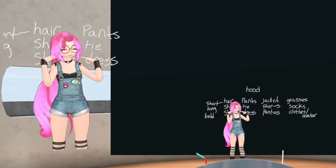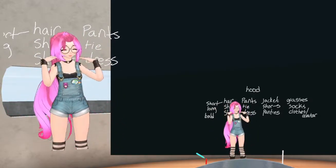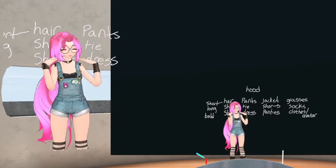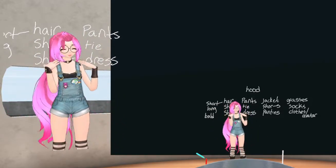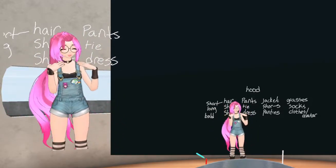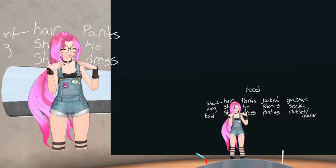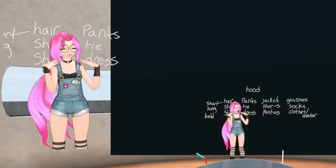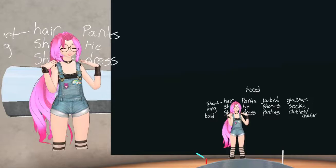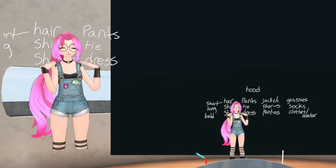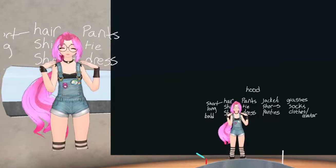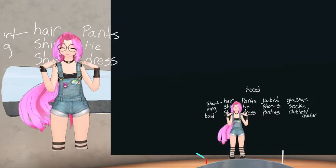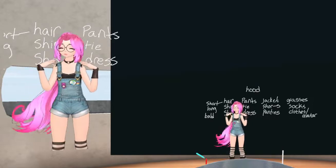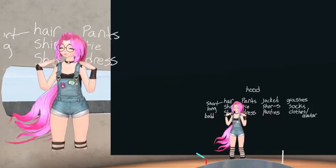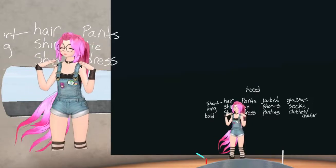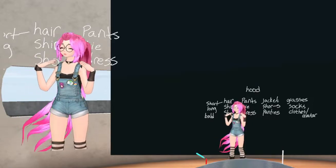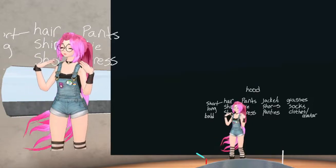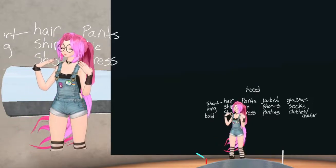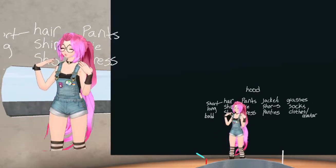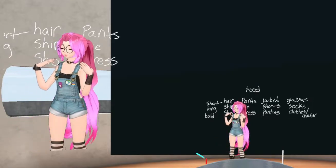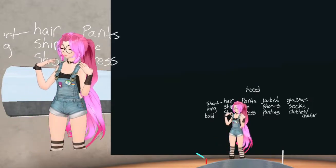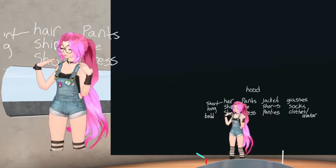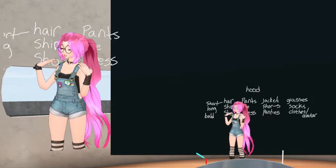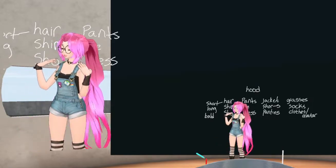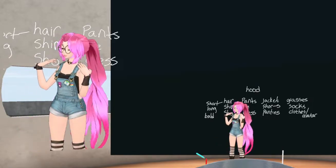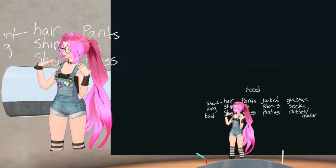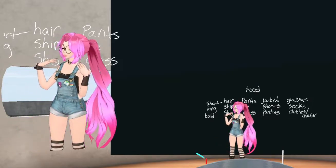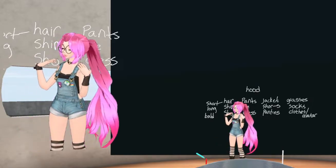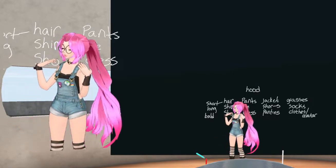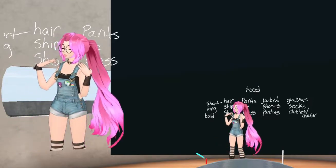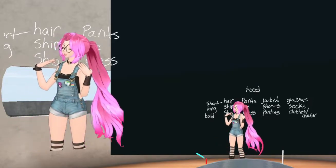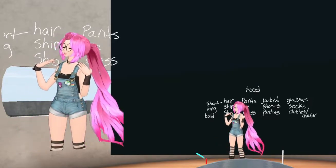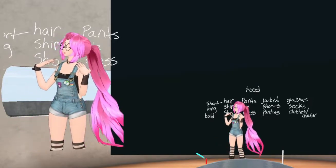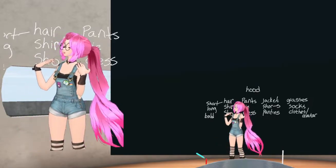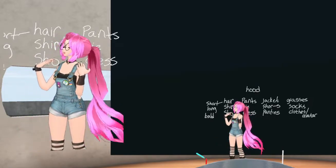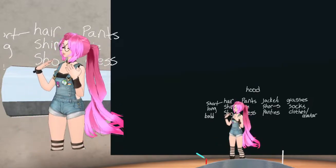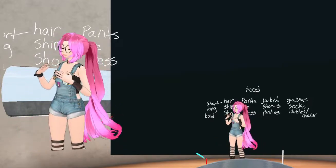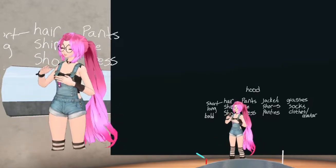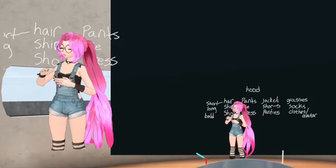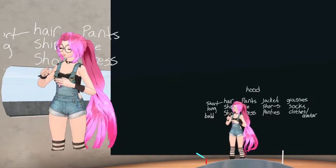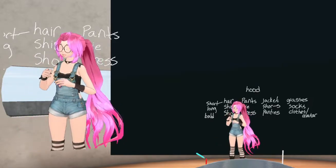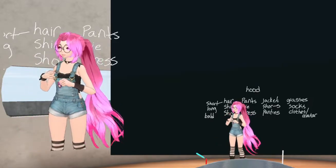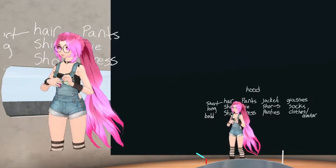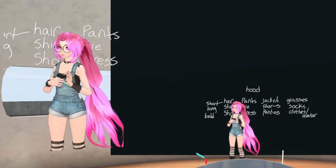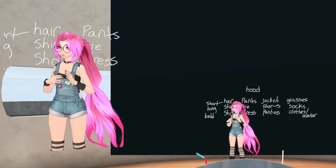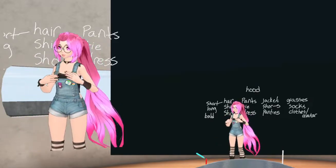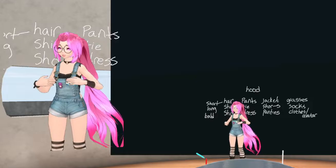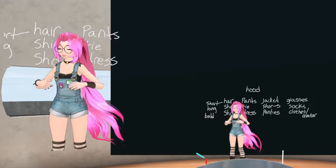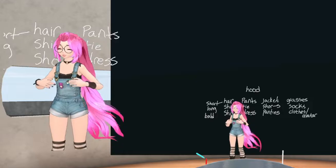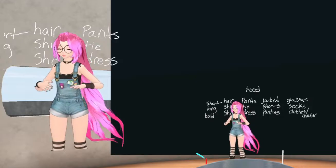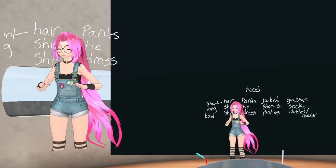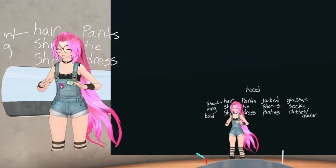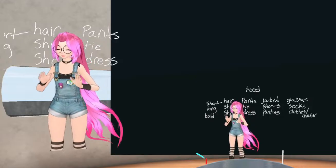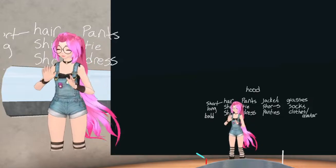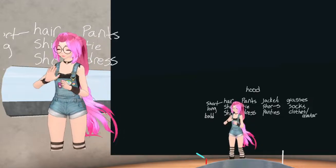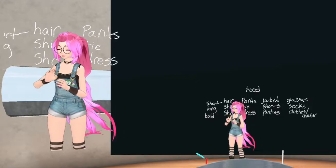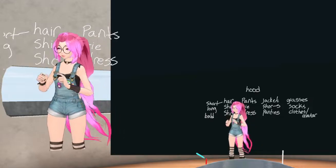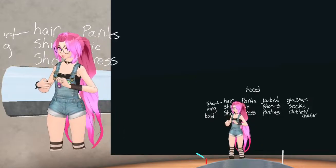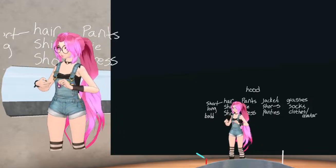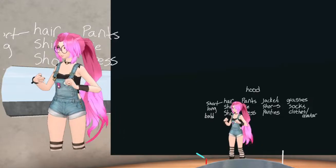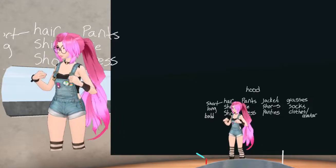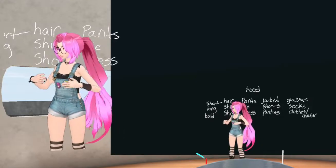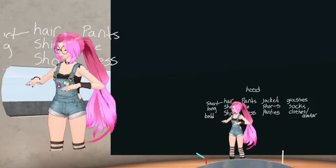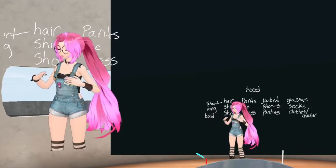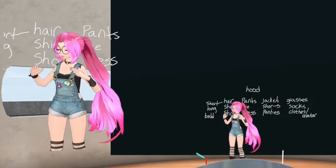is. Like this. Ooh, somebody's got a very loud avatar. I'm not sure who just joined in with the avatar, but if you